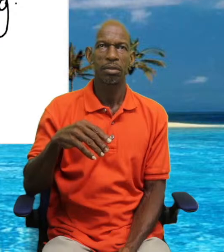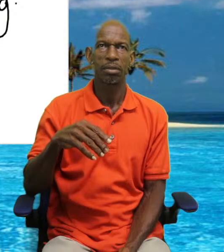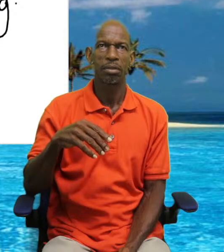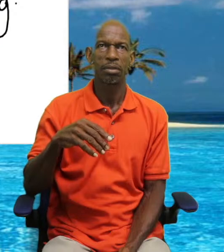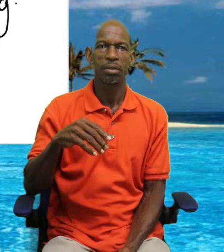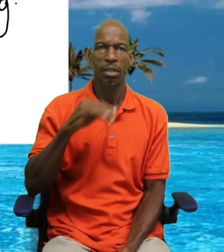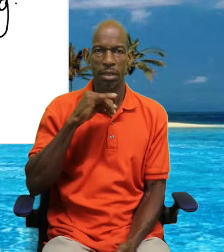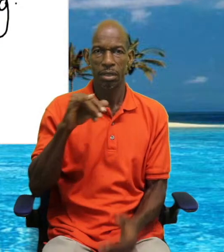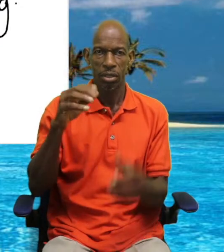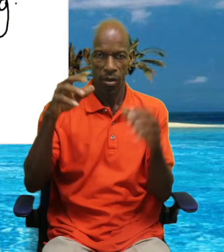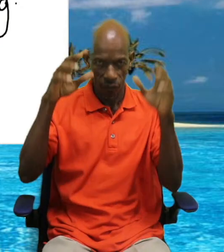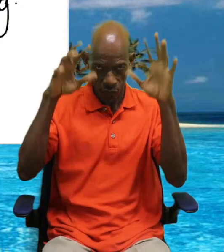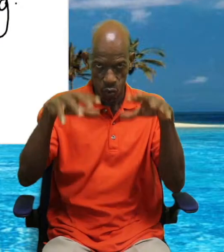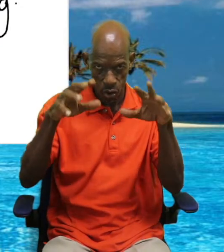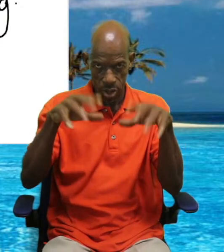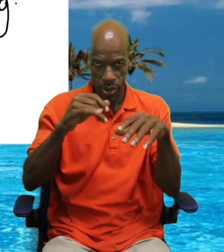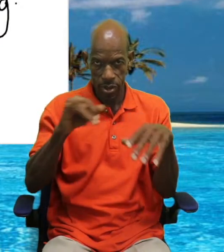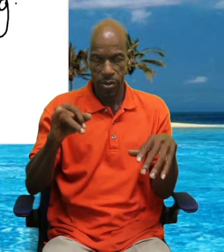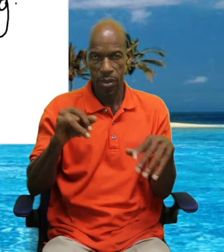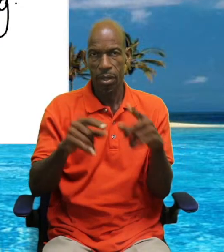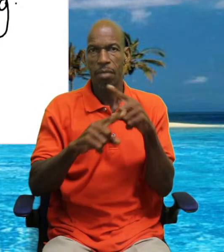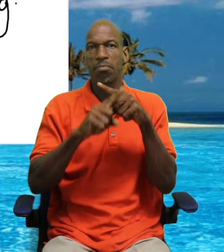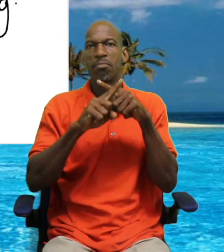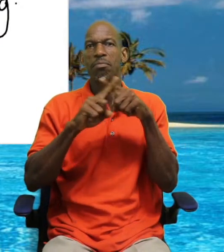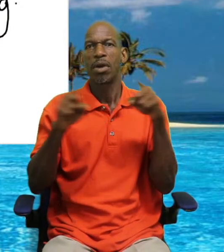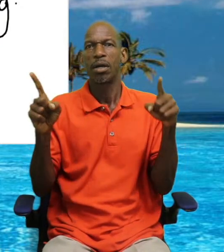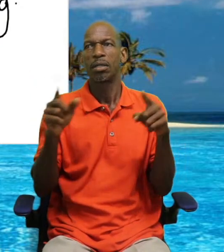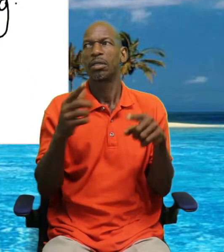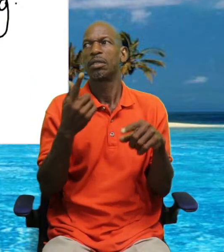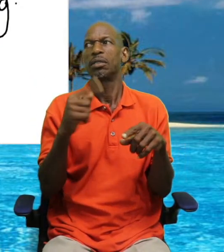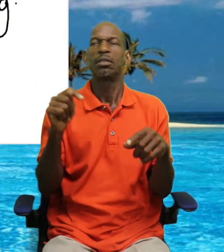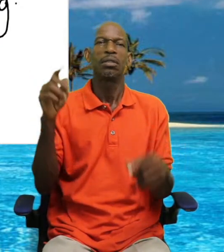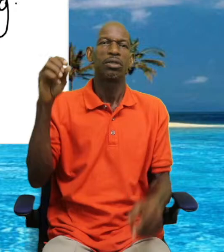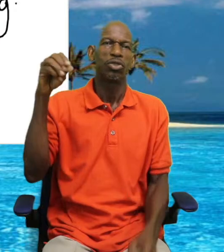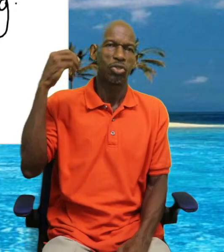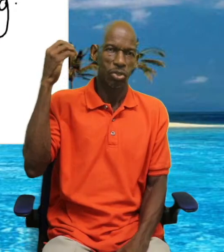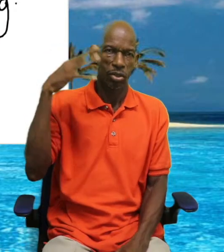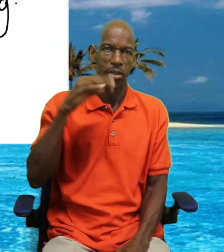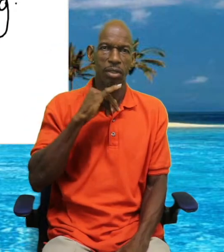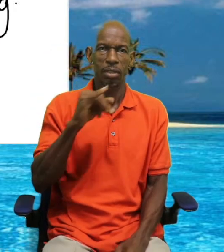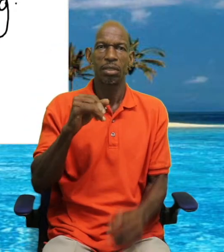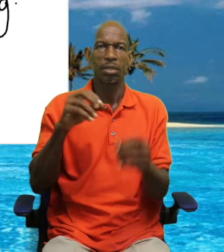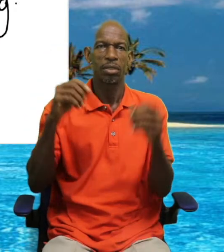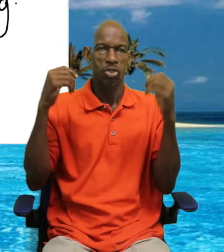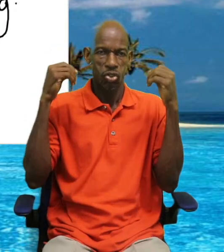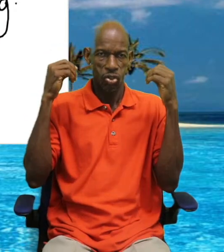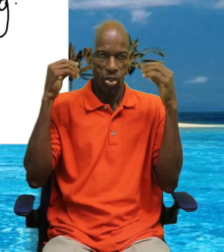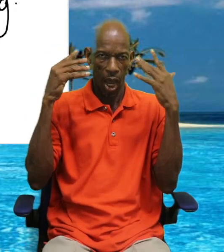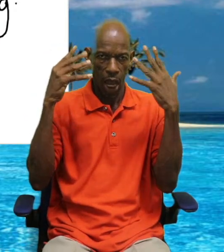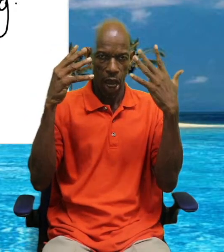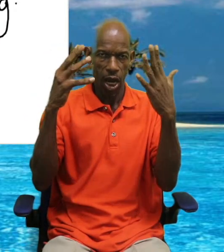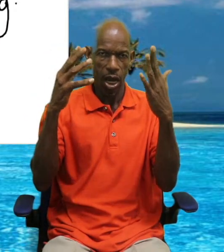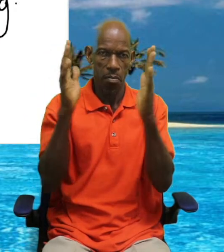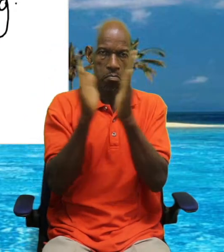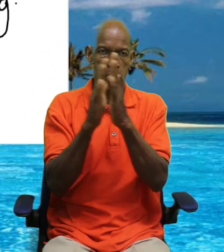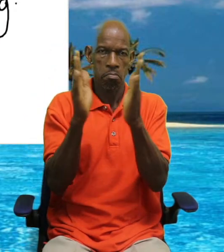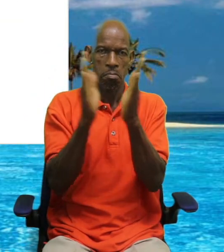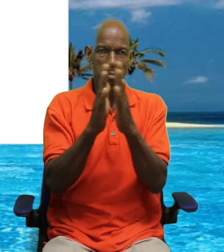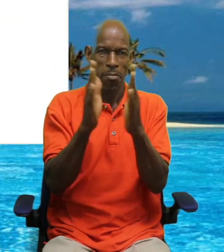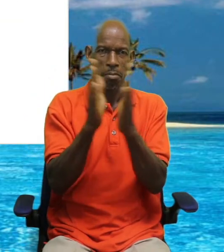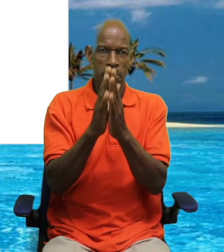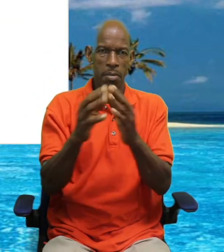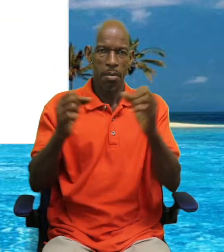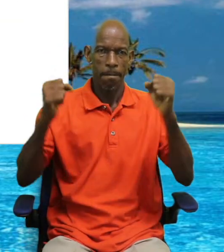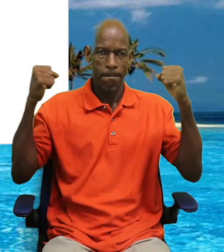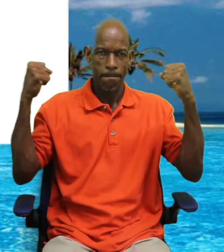is falling, but the sun is shining. Excellent. So we're